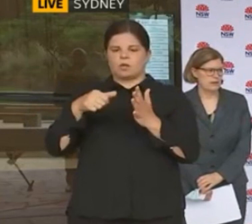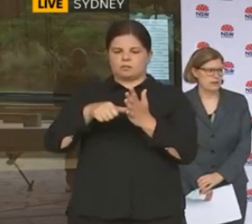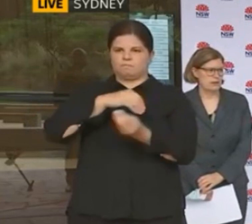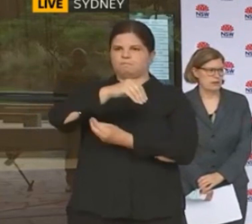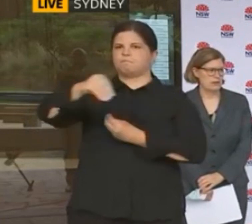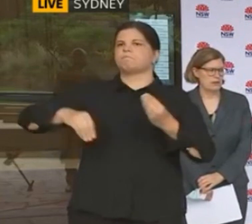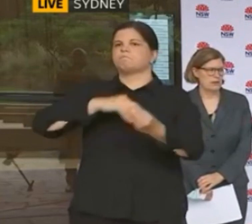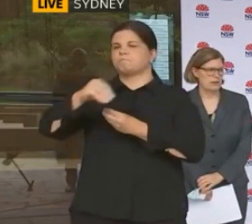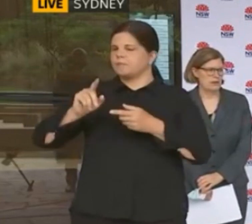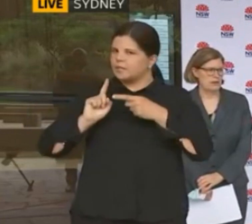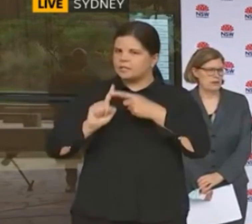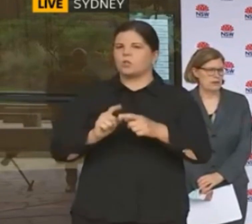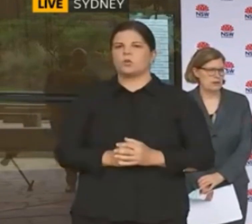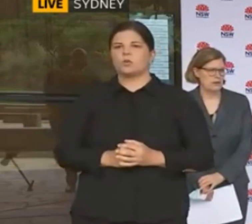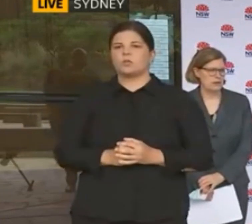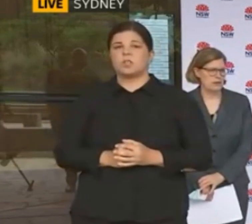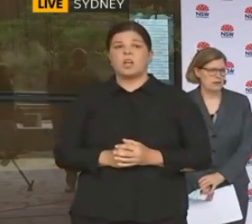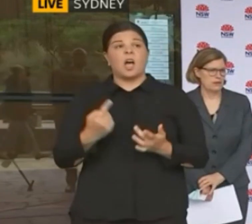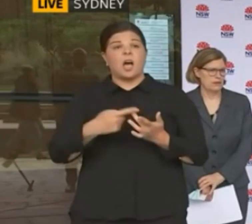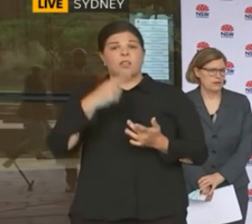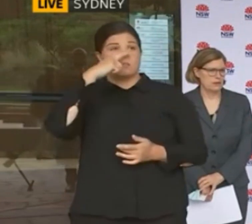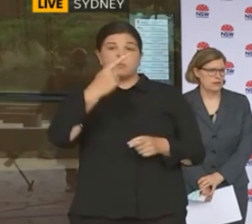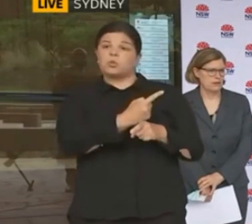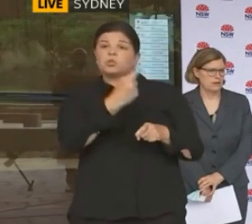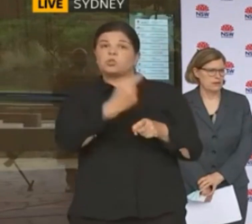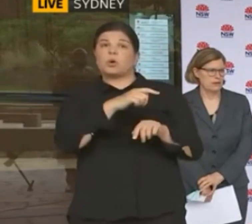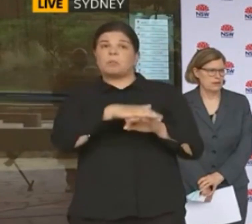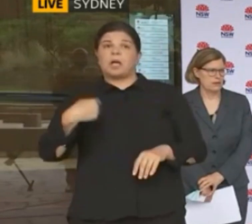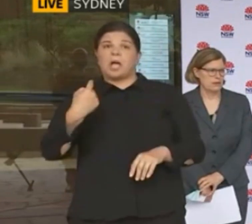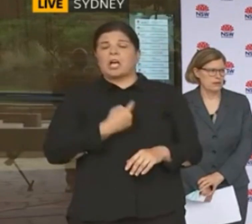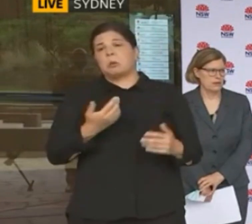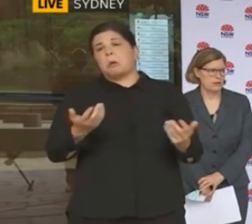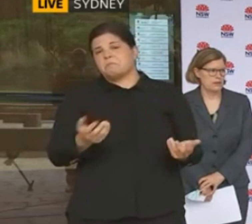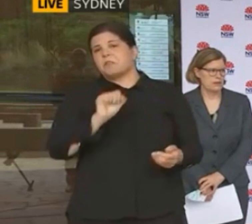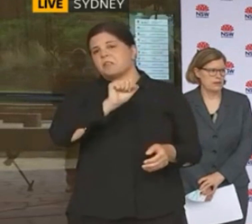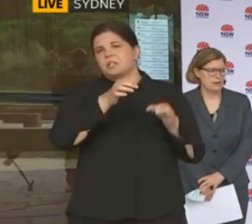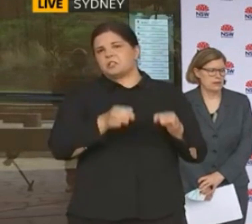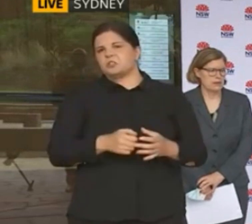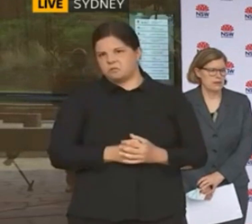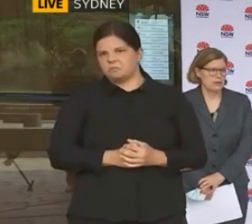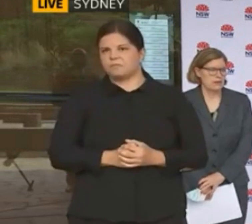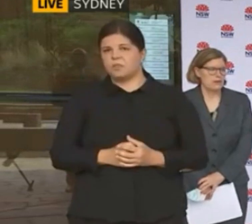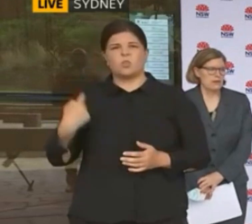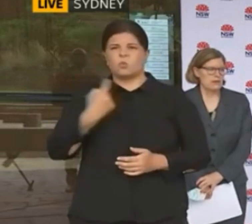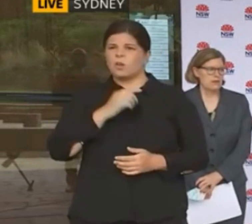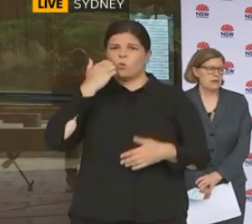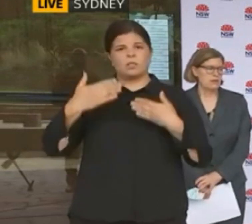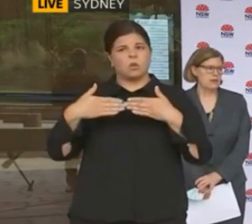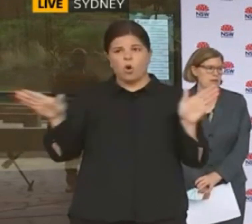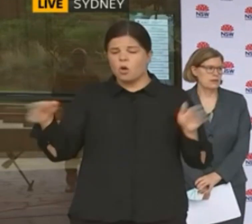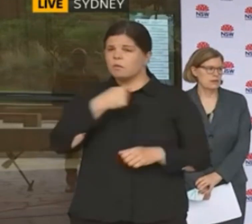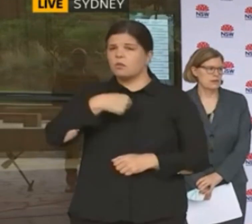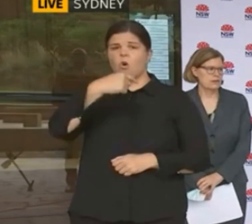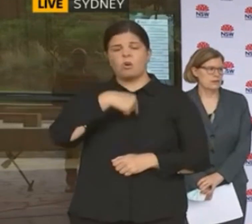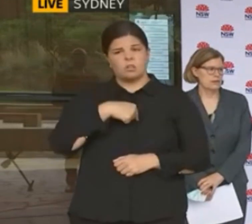comment on what we are doing in New South Wales. It's not for us to comment on those matters, but we've always been very open and transparent, and one